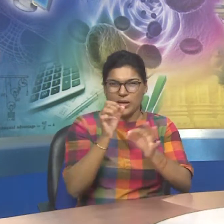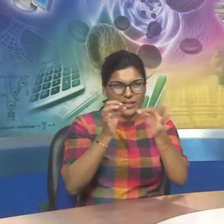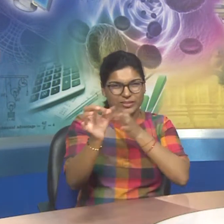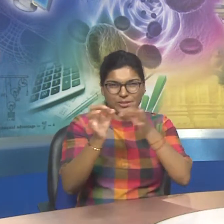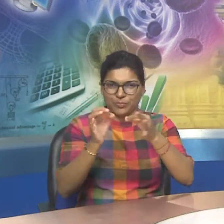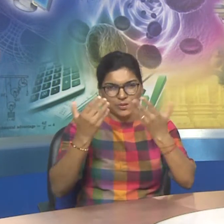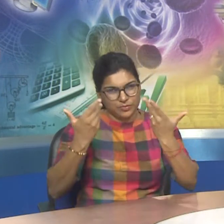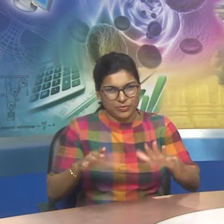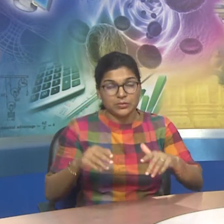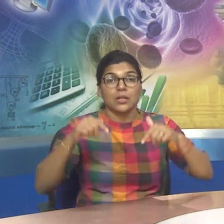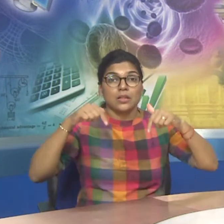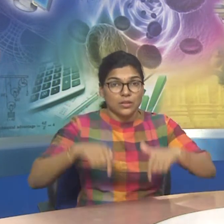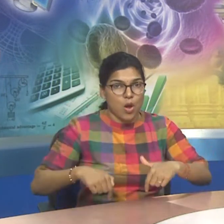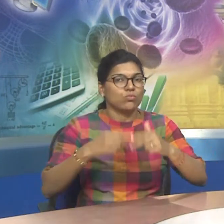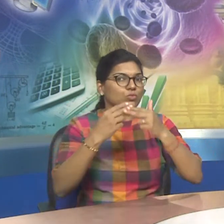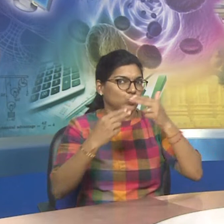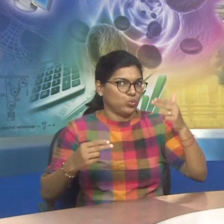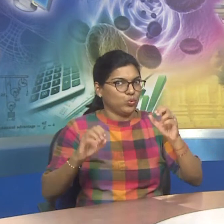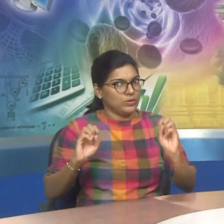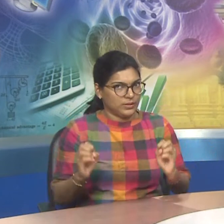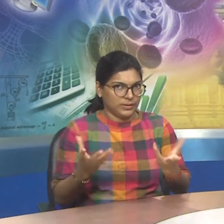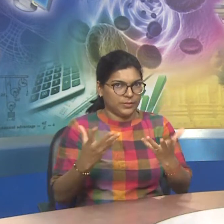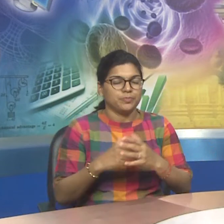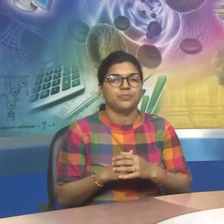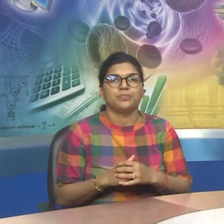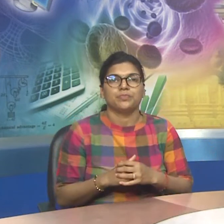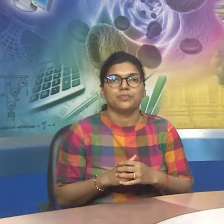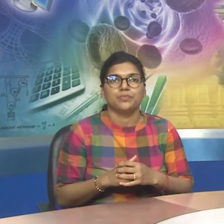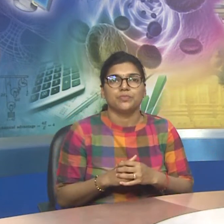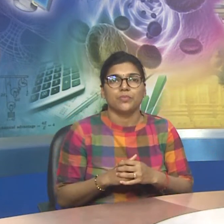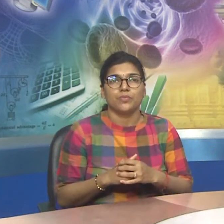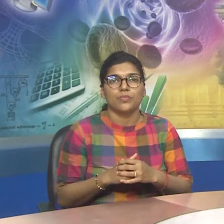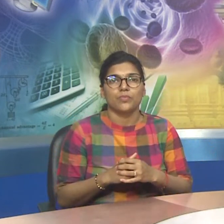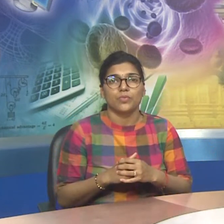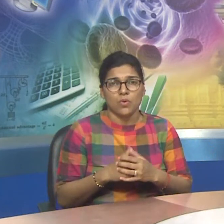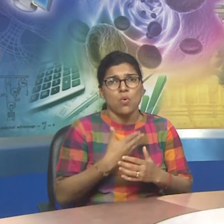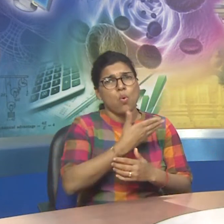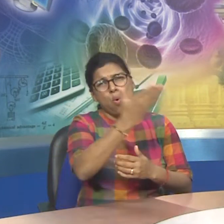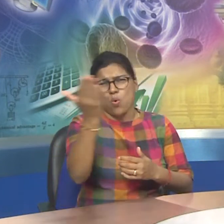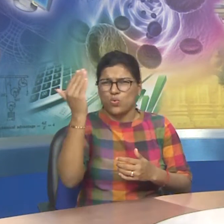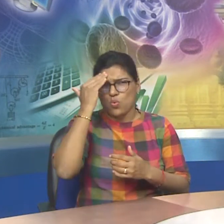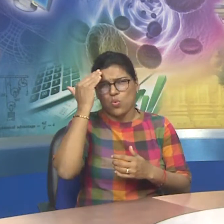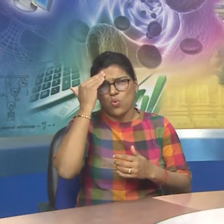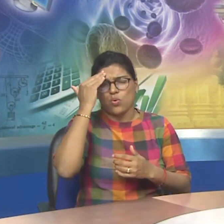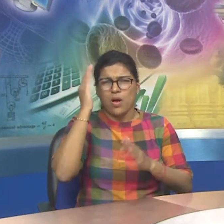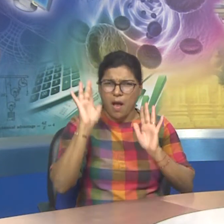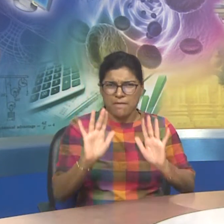So, till now we have understood the difficult words. From here onwards we will begin the lesson.